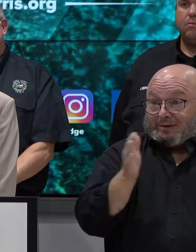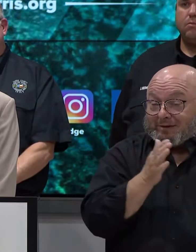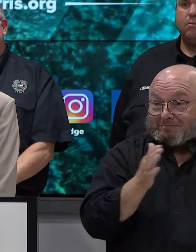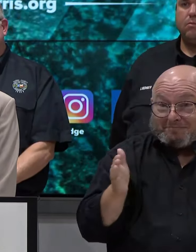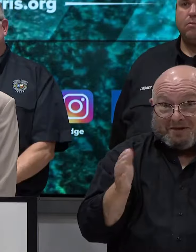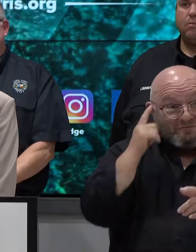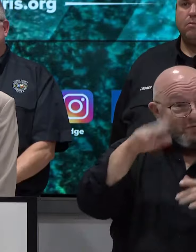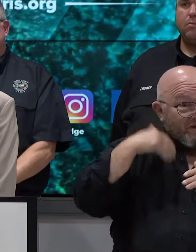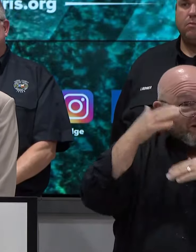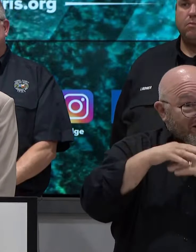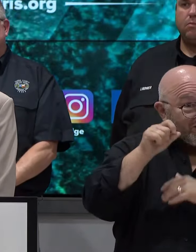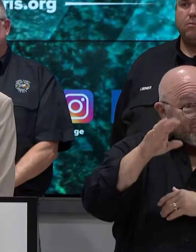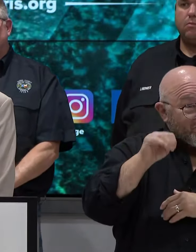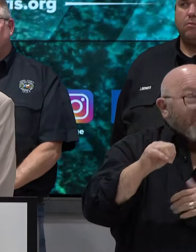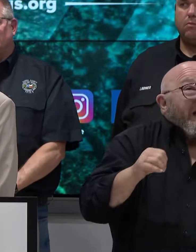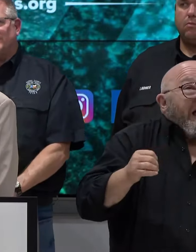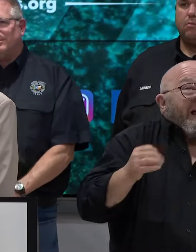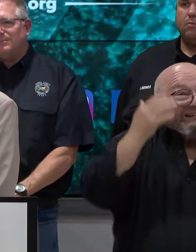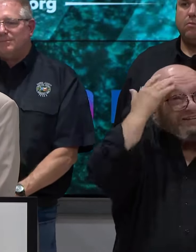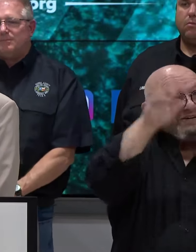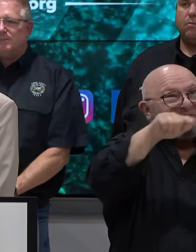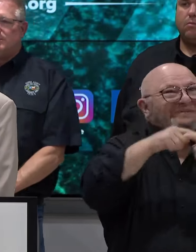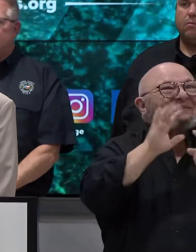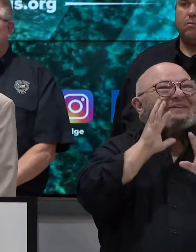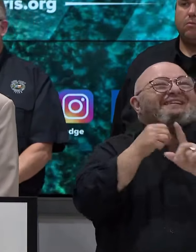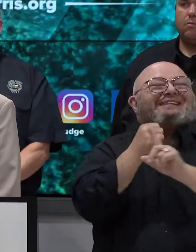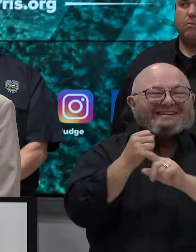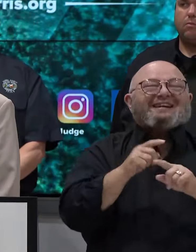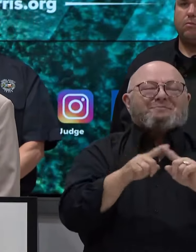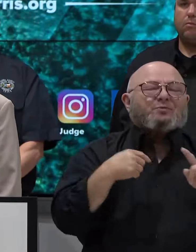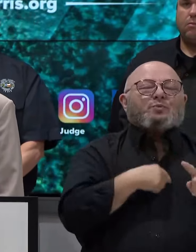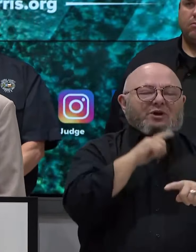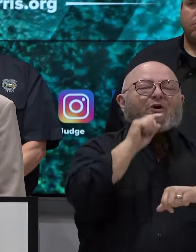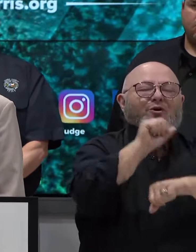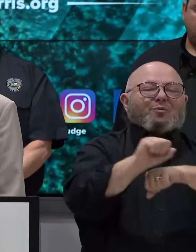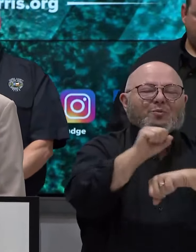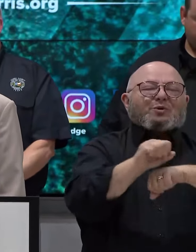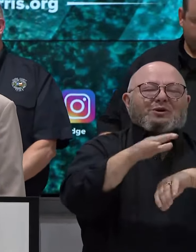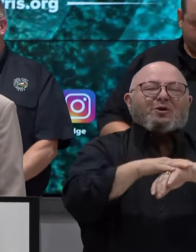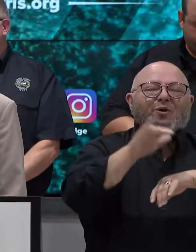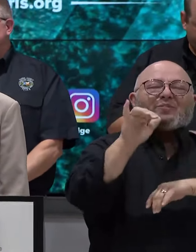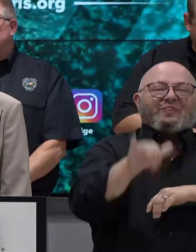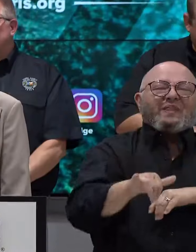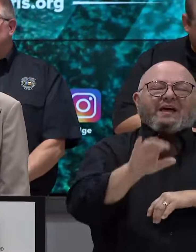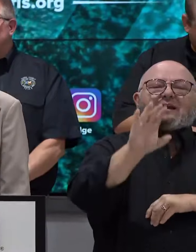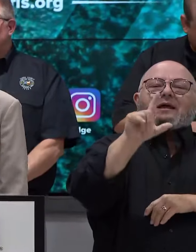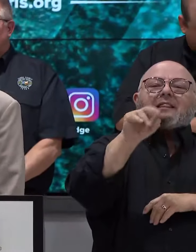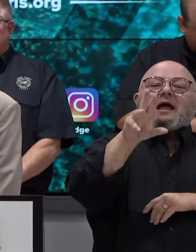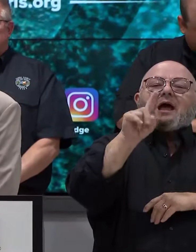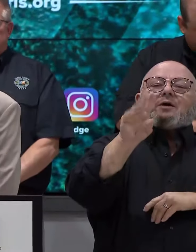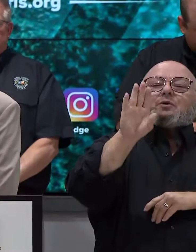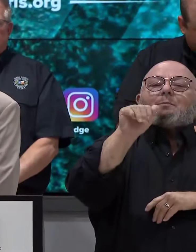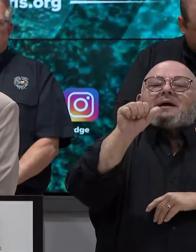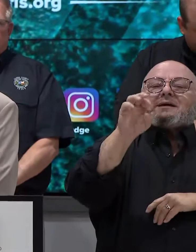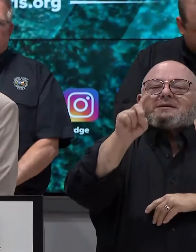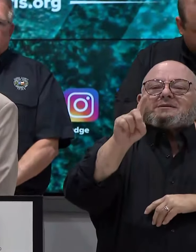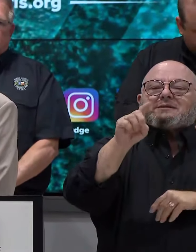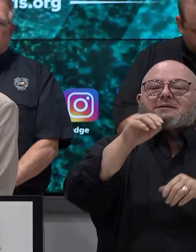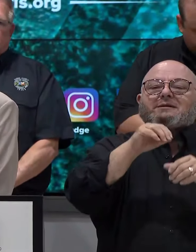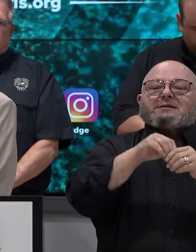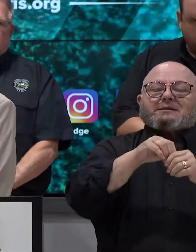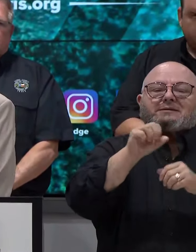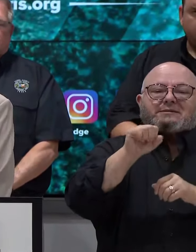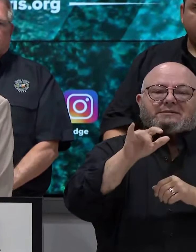be any minute? I don't know when the next storm will hit. So, but we certainly are working on that, you know, that cloud-based system that will be coming in the next few